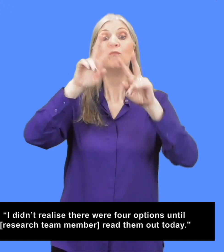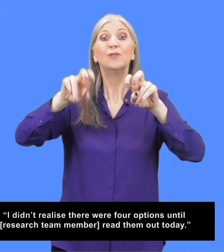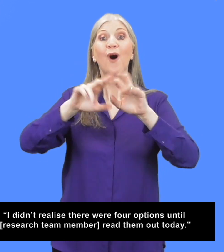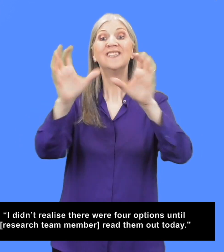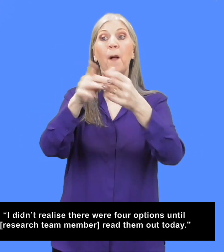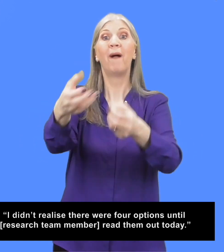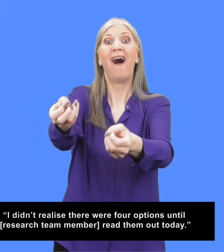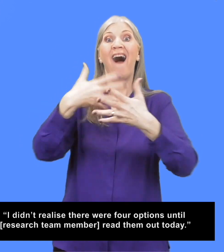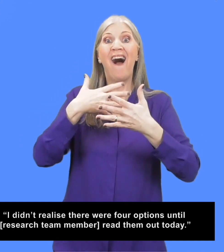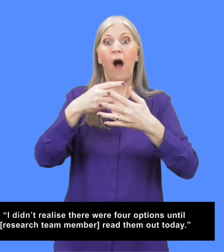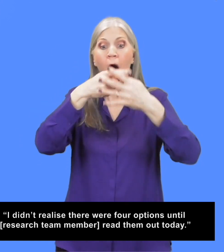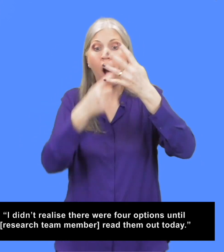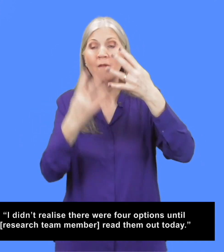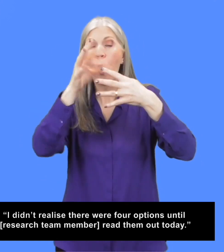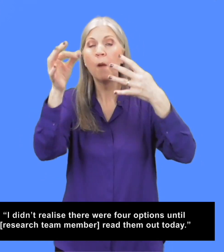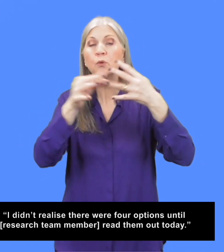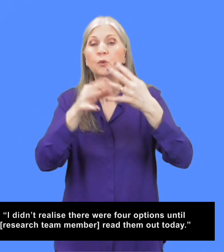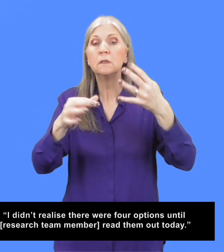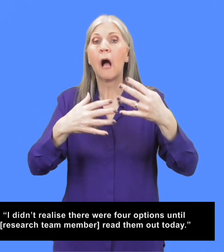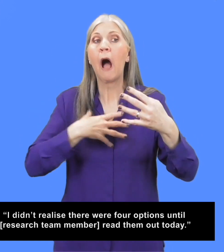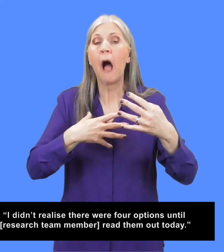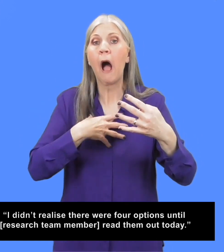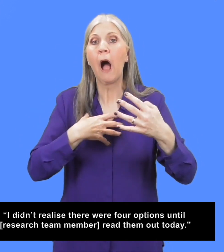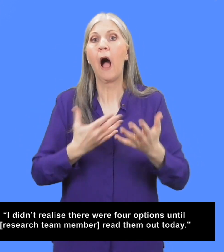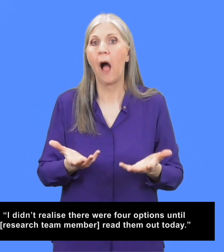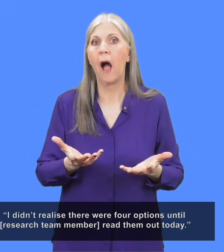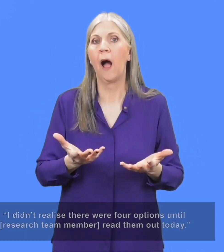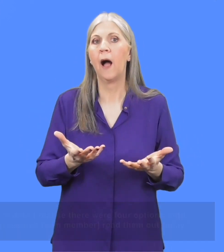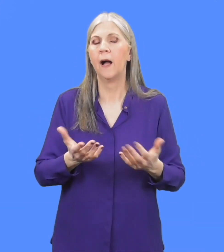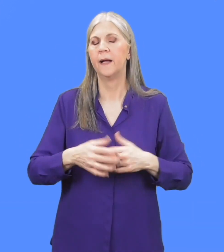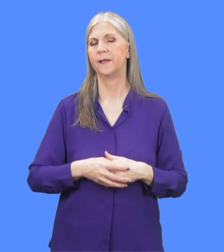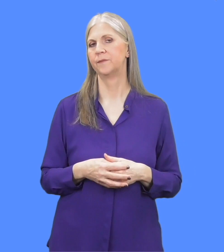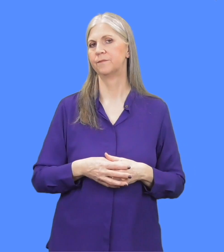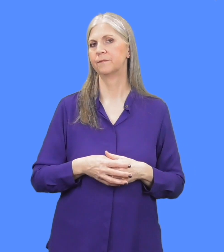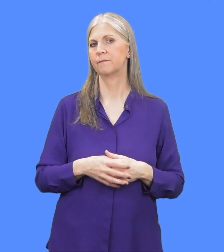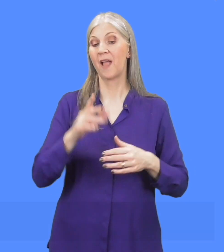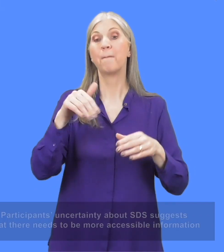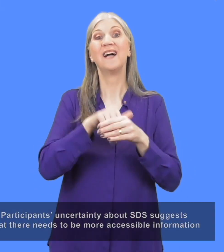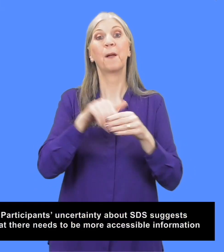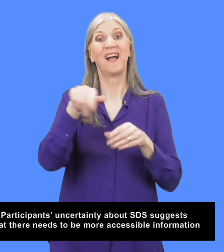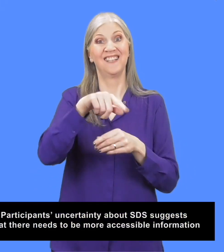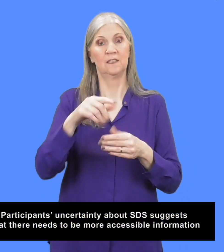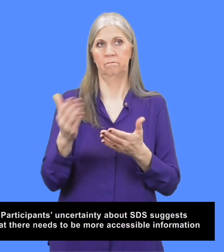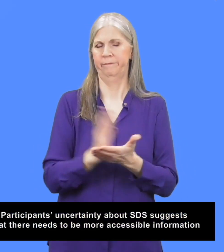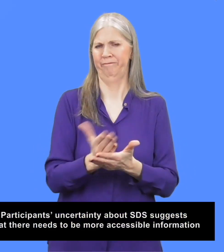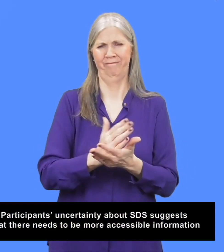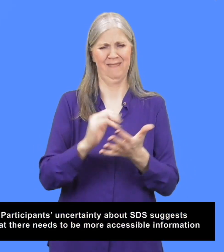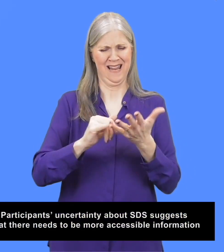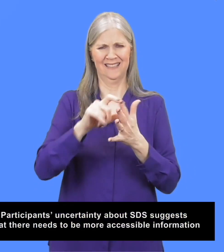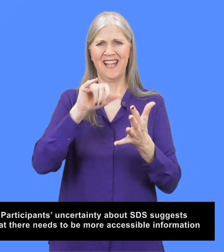read them out today. Participants' uncertainty about SDS